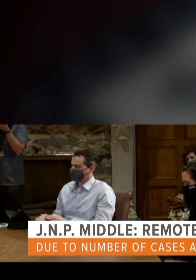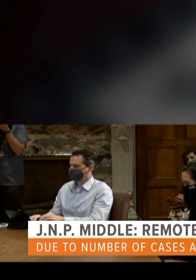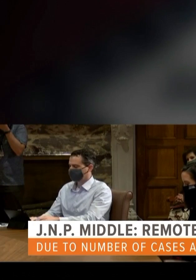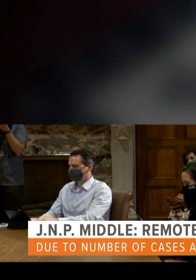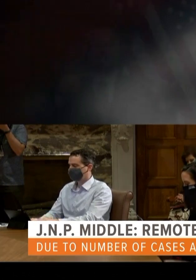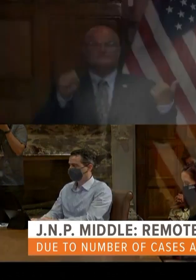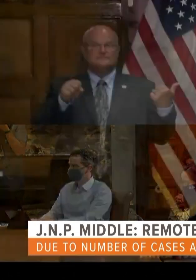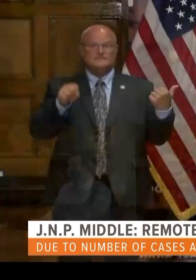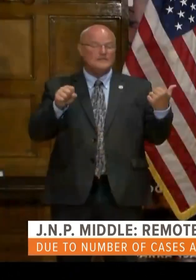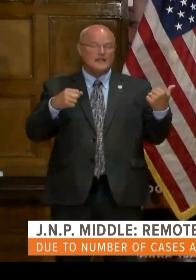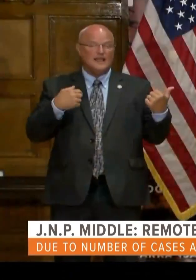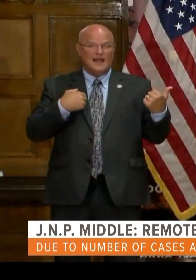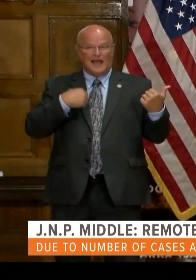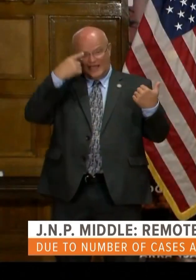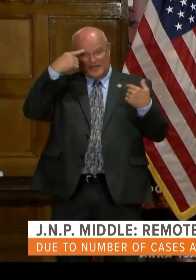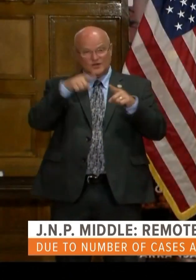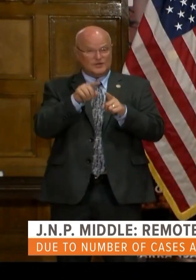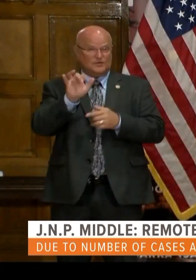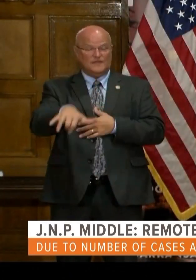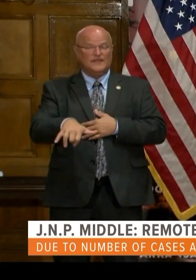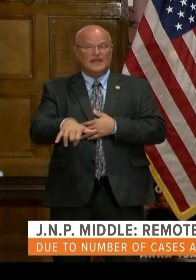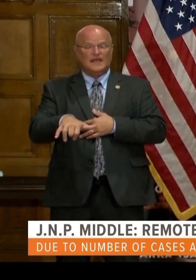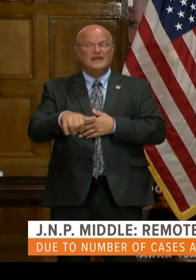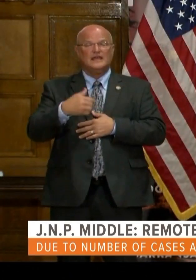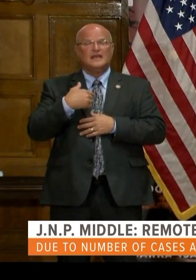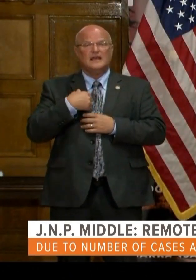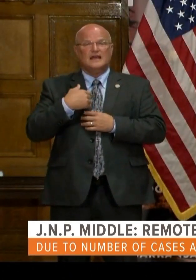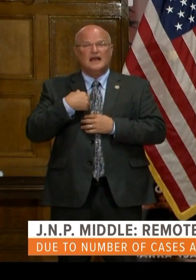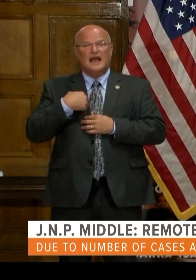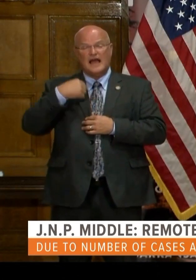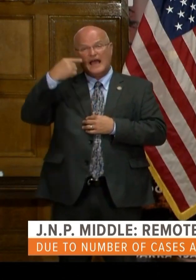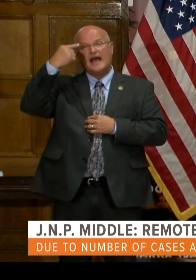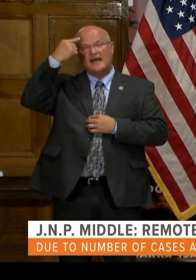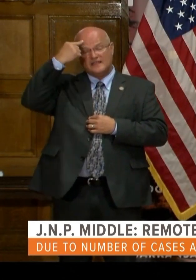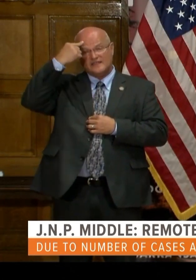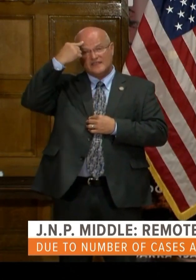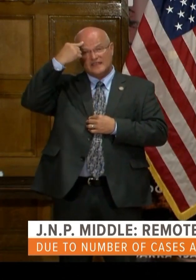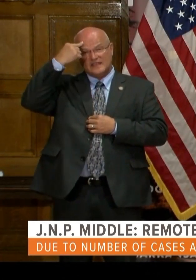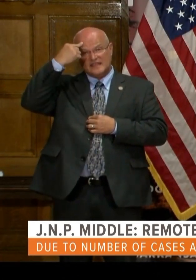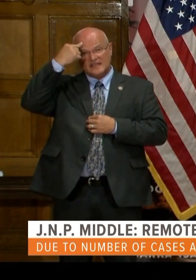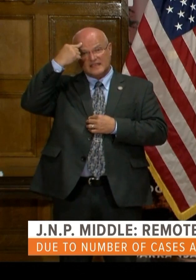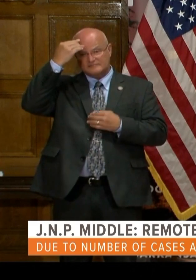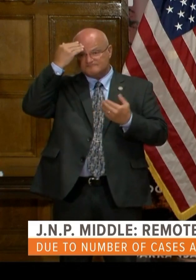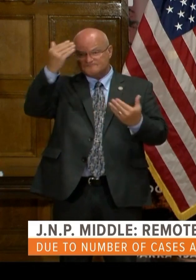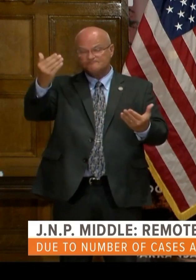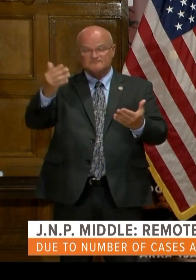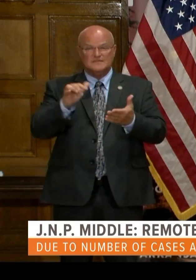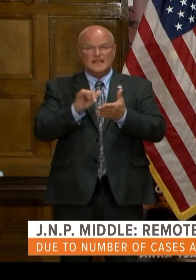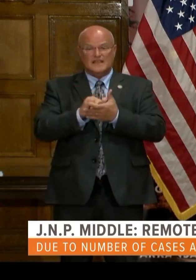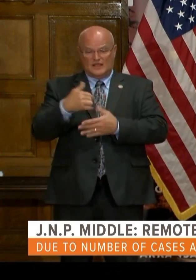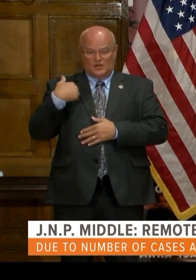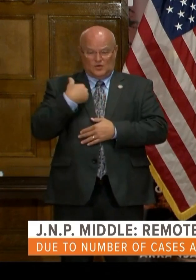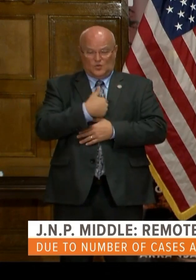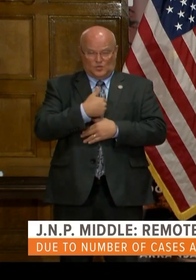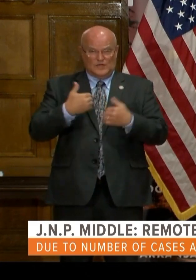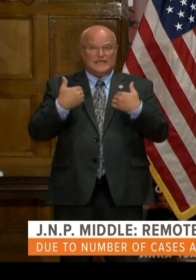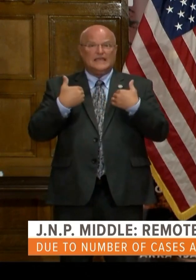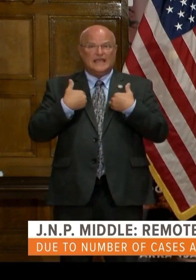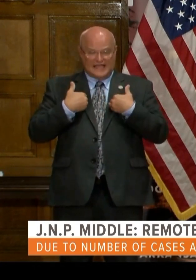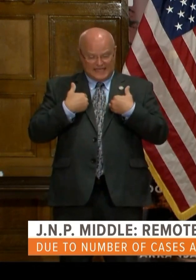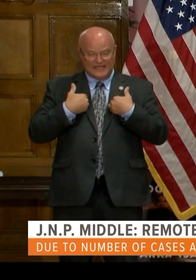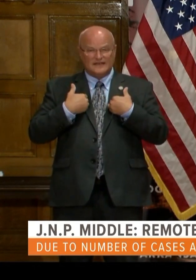Yes, I agree with that. I think it acknowledges that we have